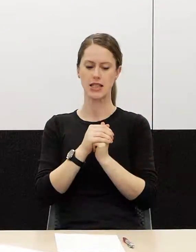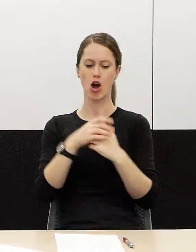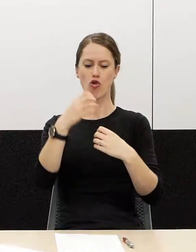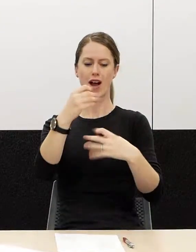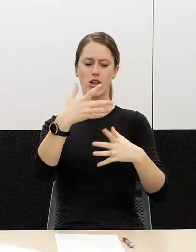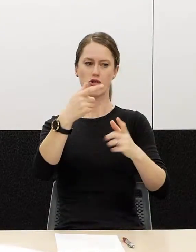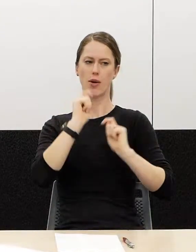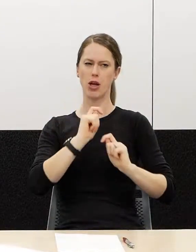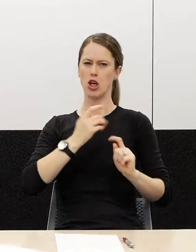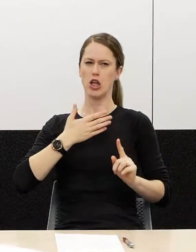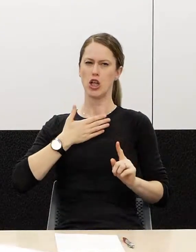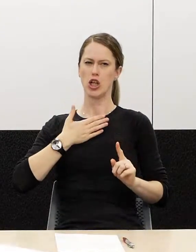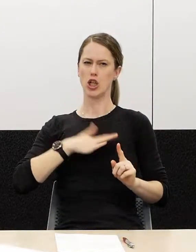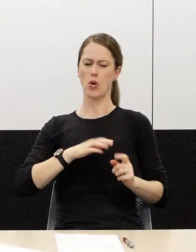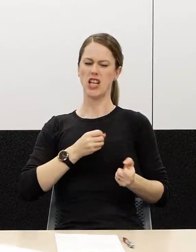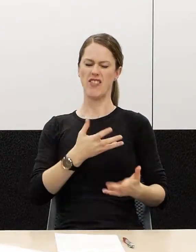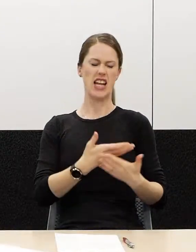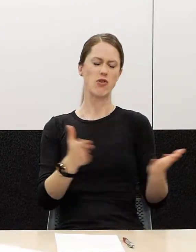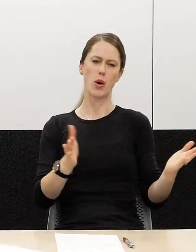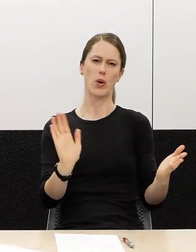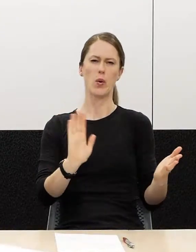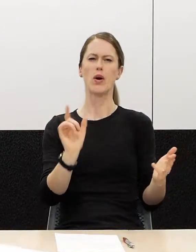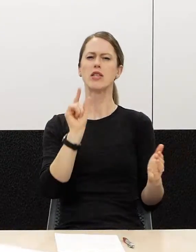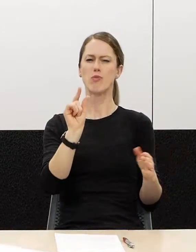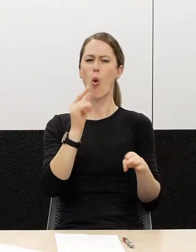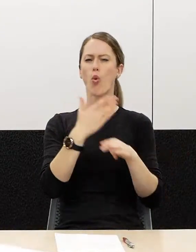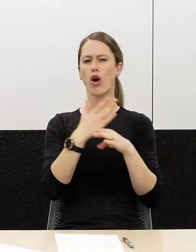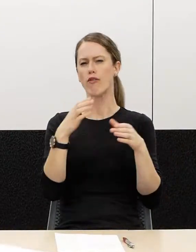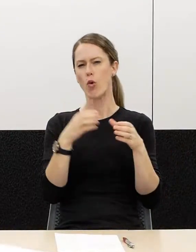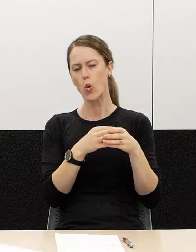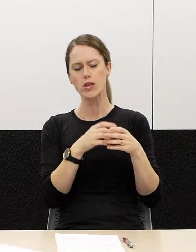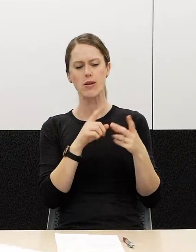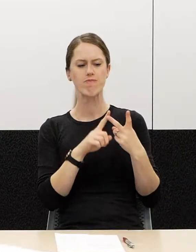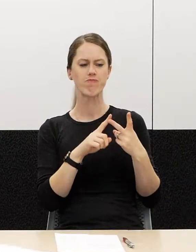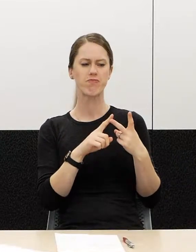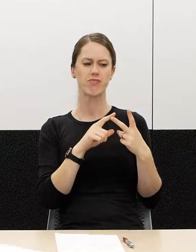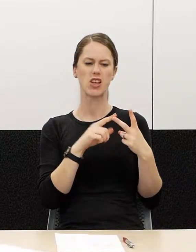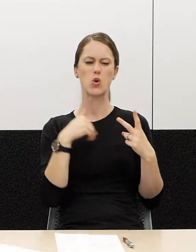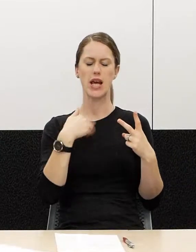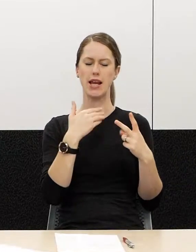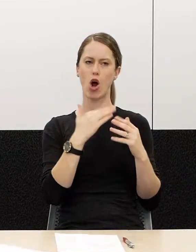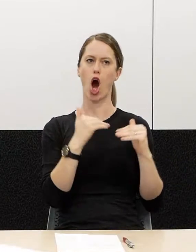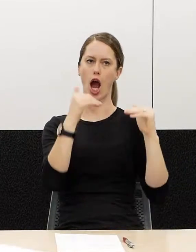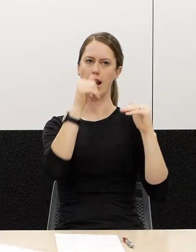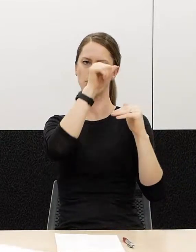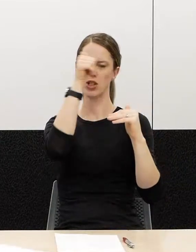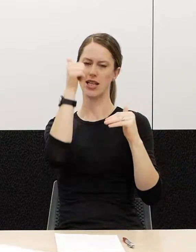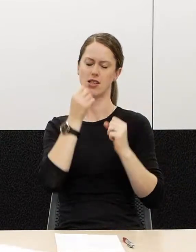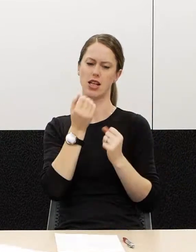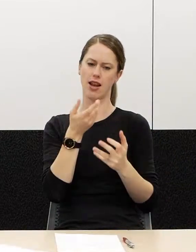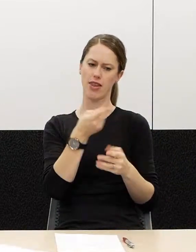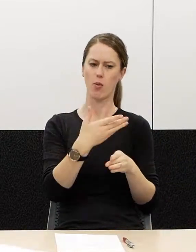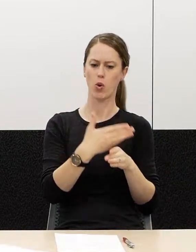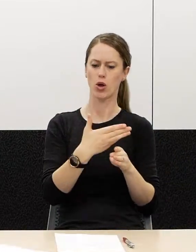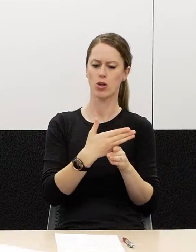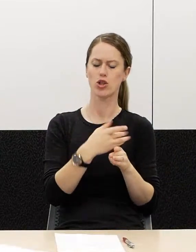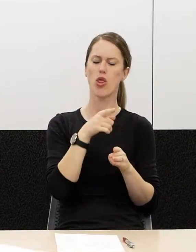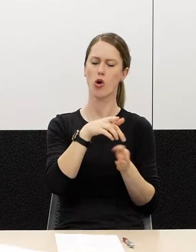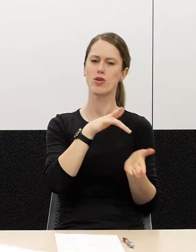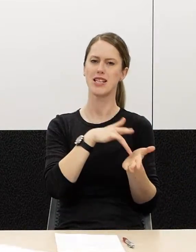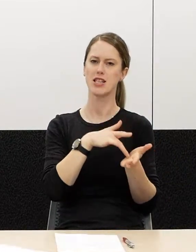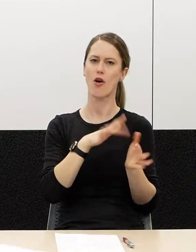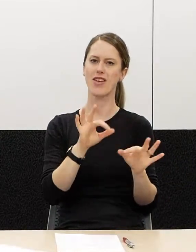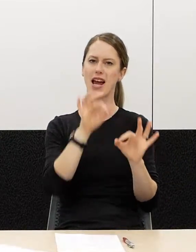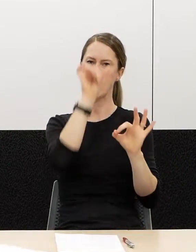treatment is not something you'd want delivered everywhere. There's a small workforce, quite significant expertise required to deliver that. So they are centres